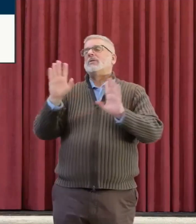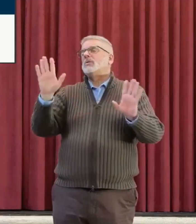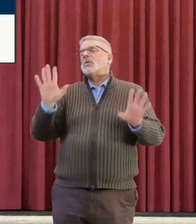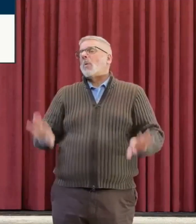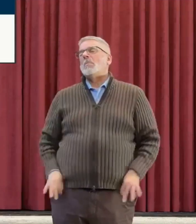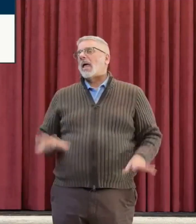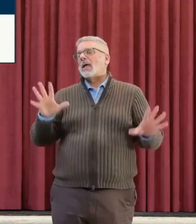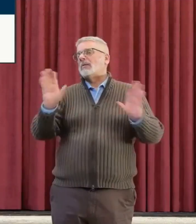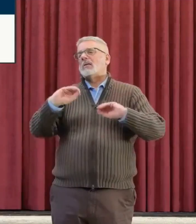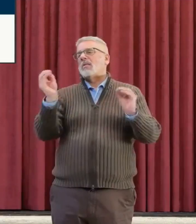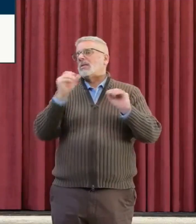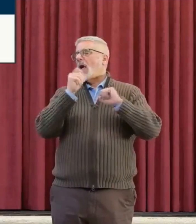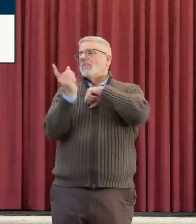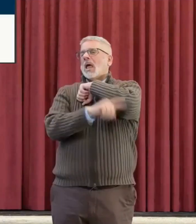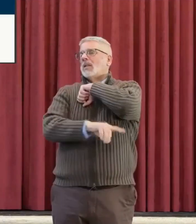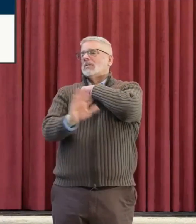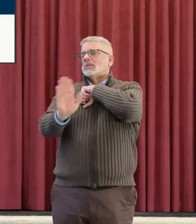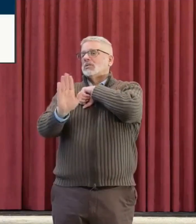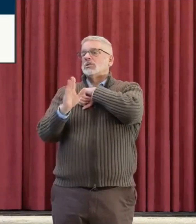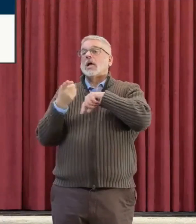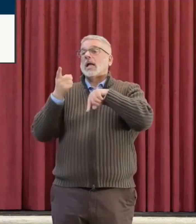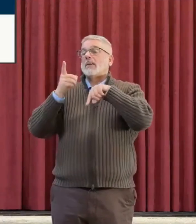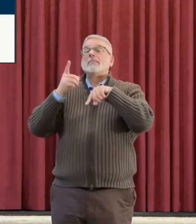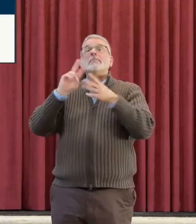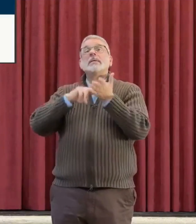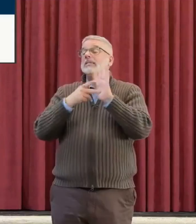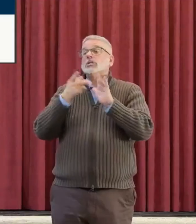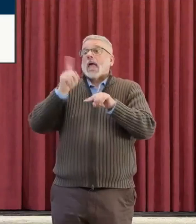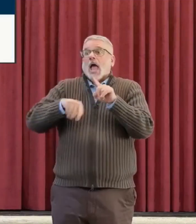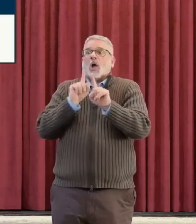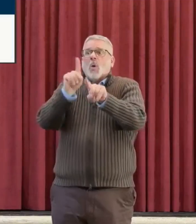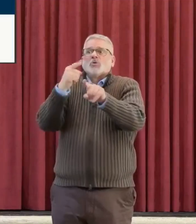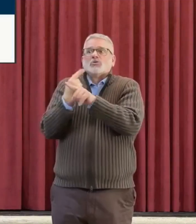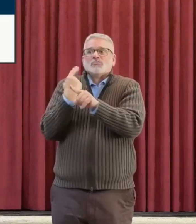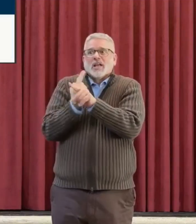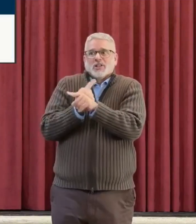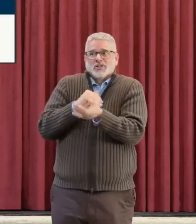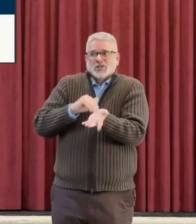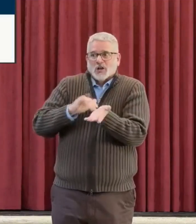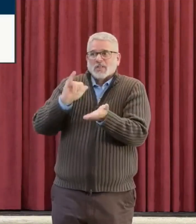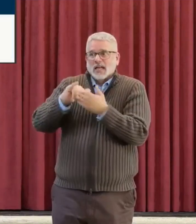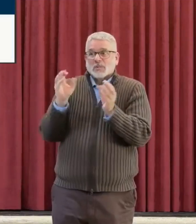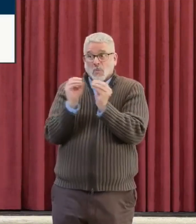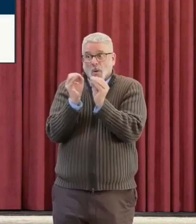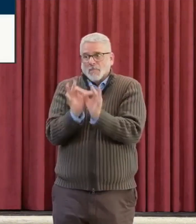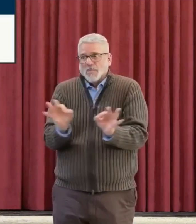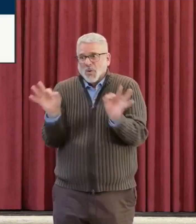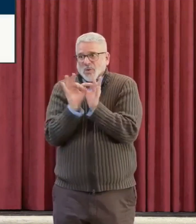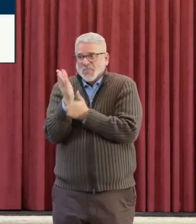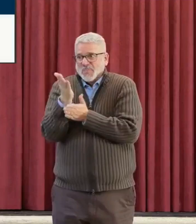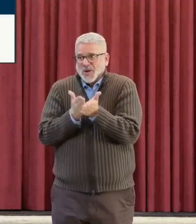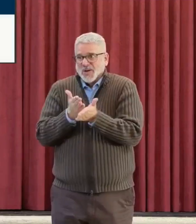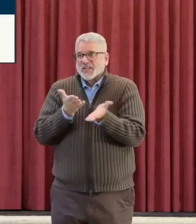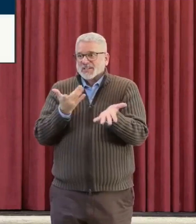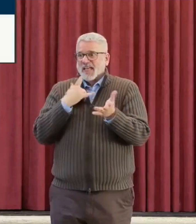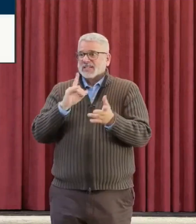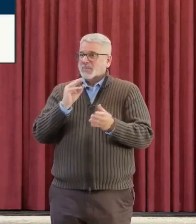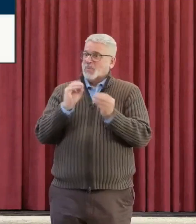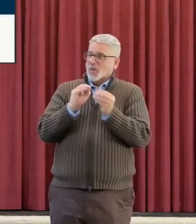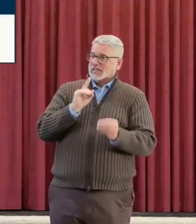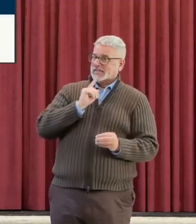co-pays or anything like that. It's much more like she cannot see her doctors. That's more, I guess, more